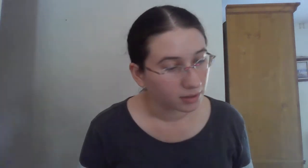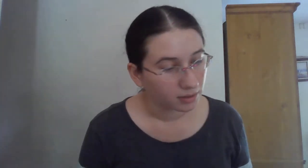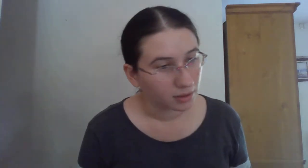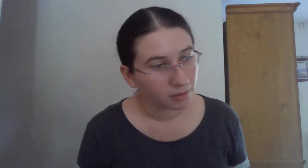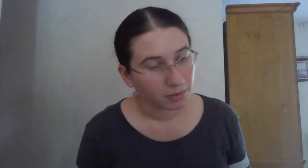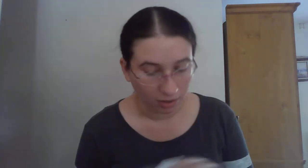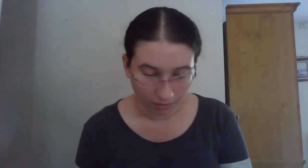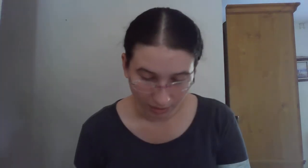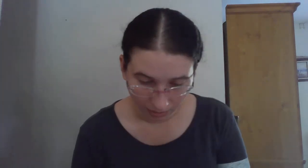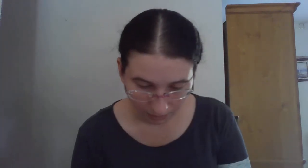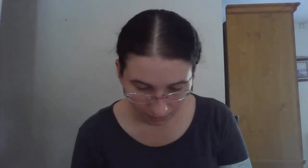keep going.